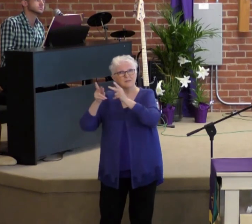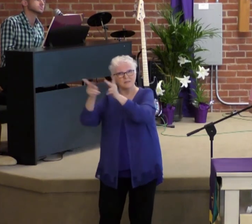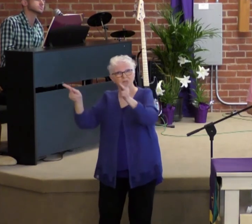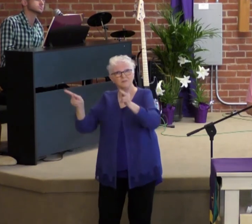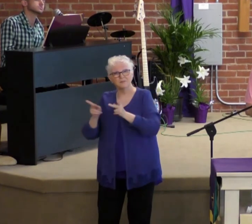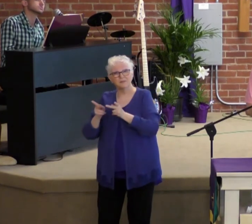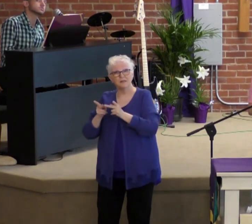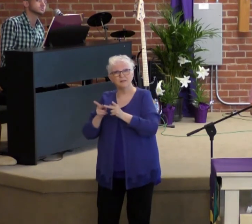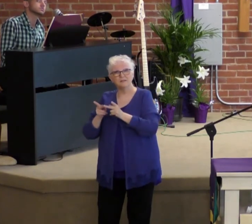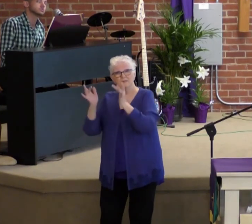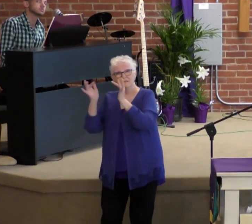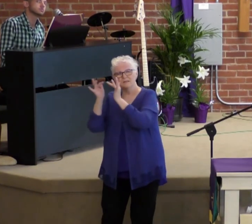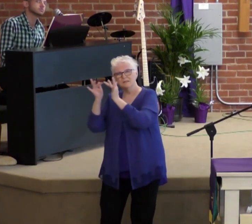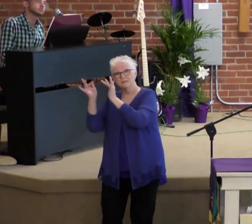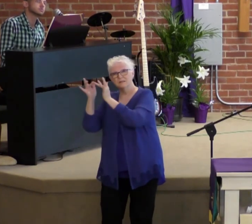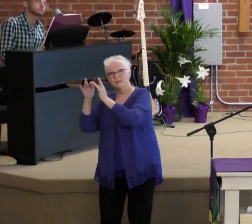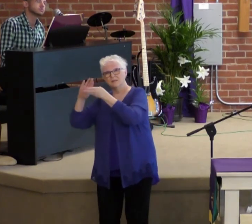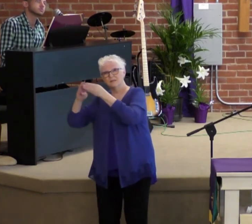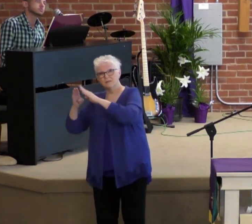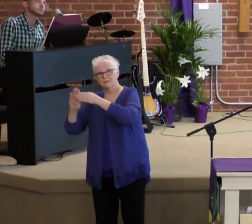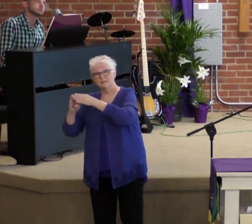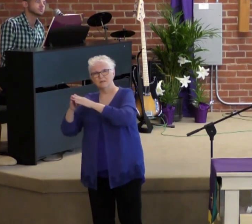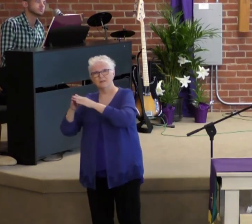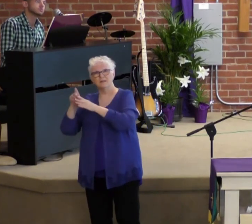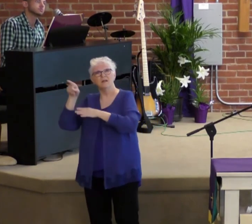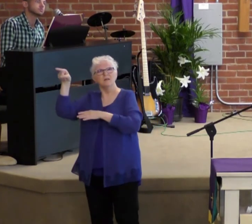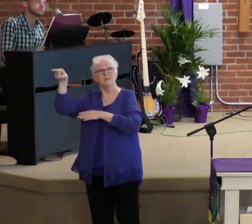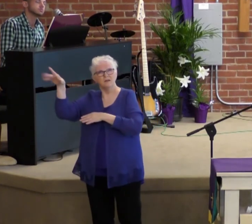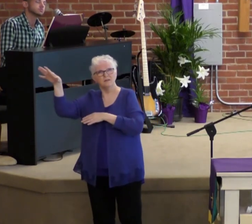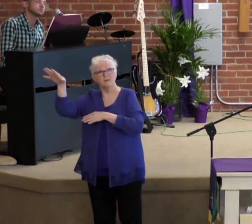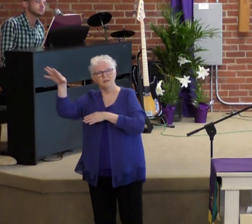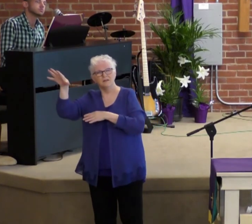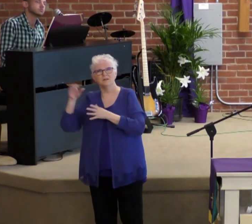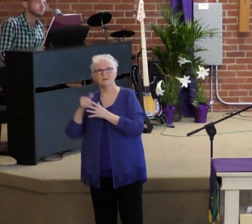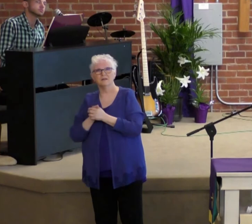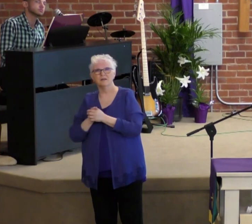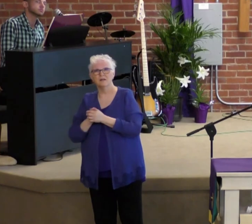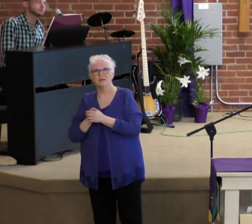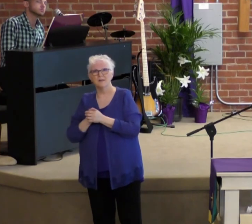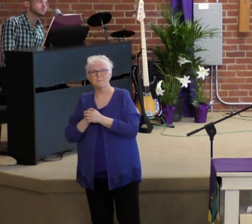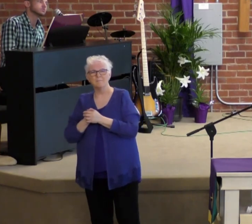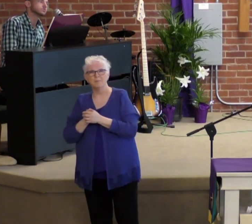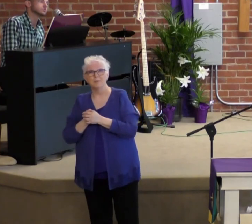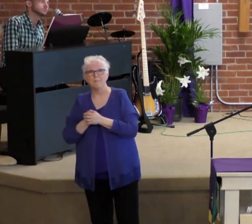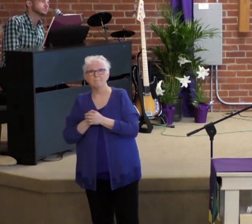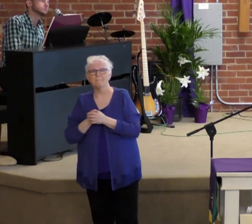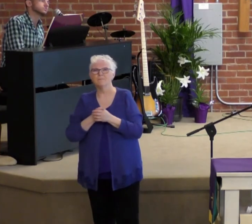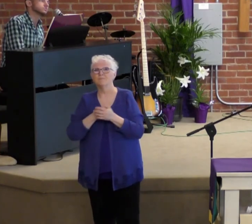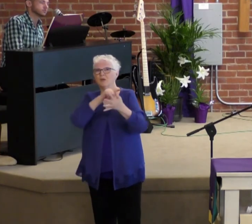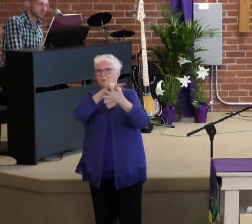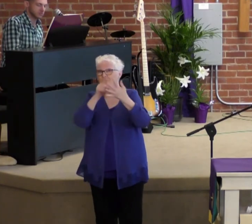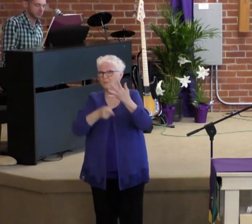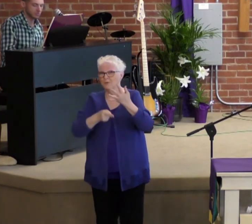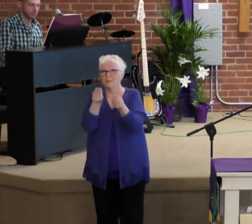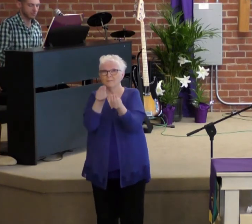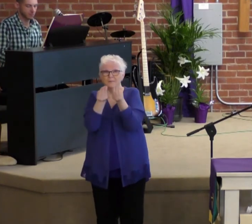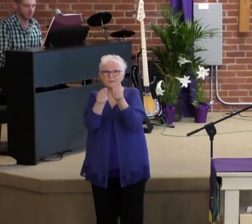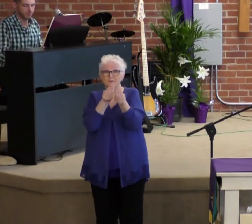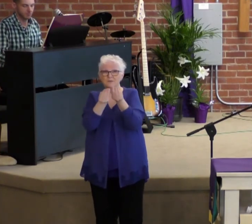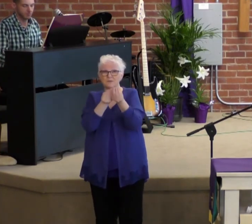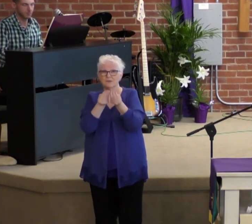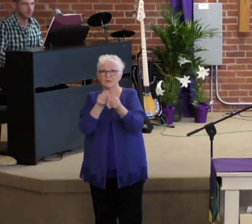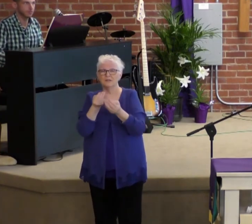Mill Road area. And we will be doing a whole lot of ministry there in the coming weeks and